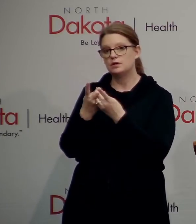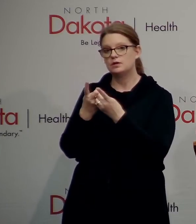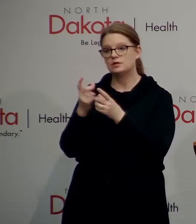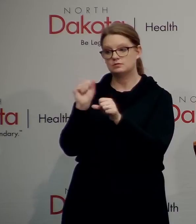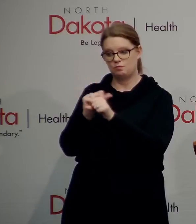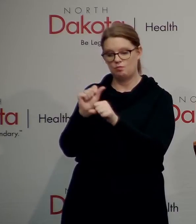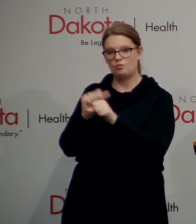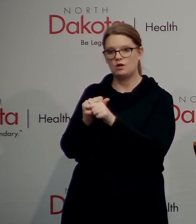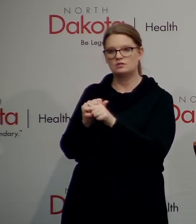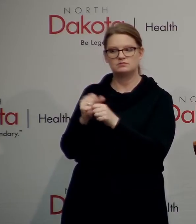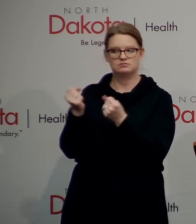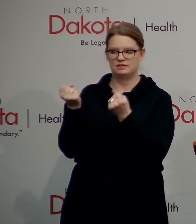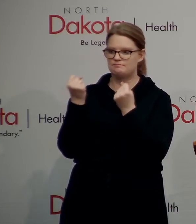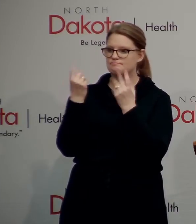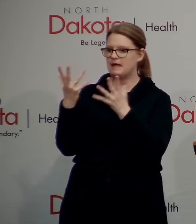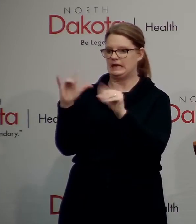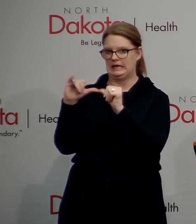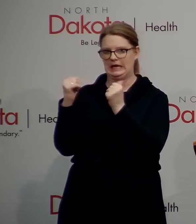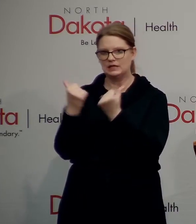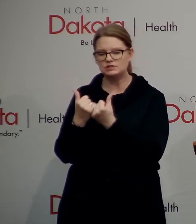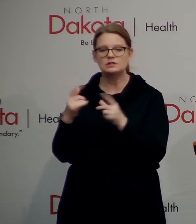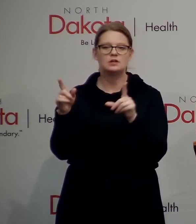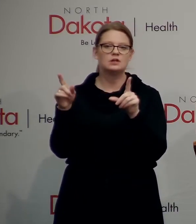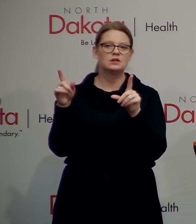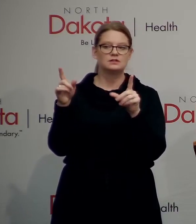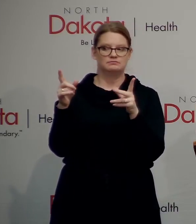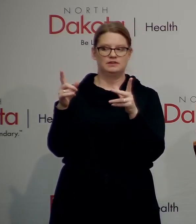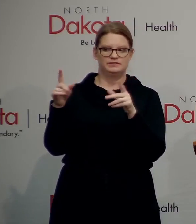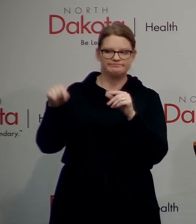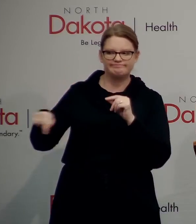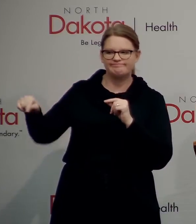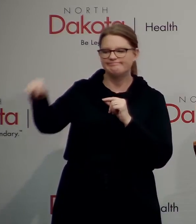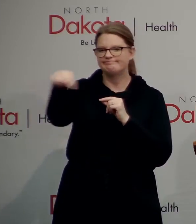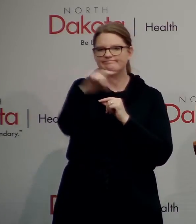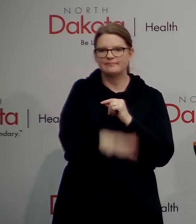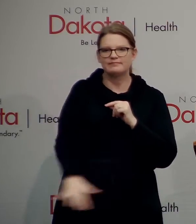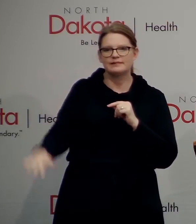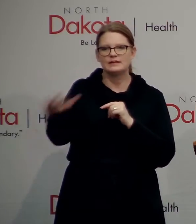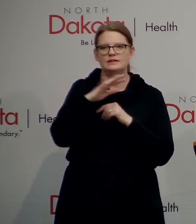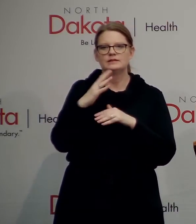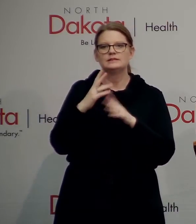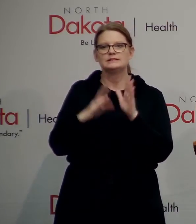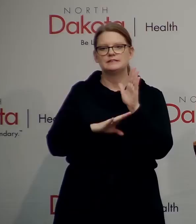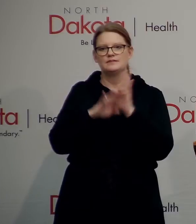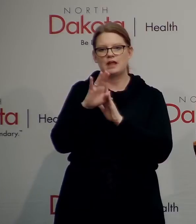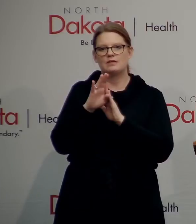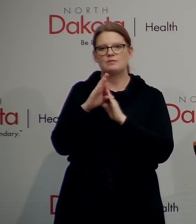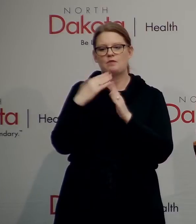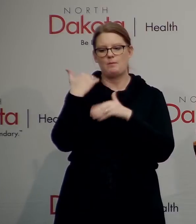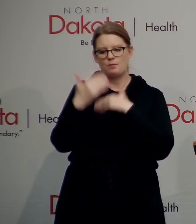collaboratively, as I mentioned, with many agencies and stakeholders to develop a process